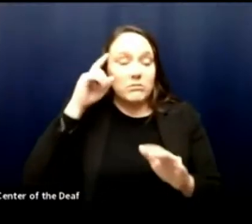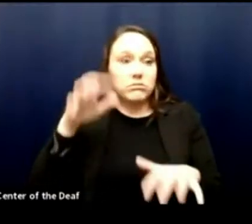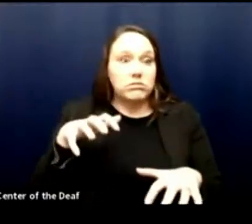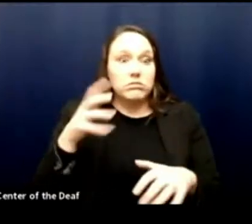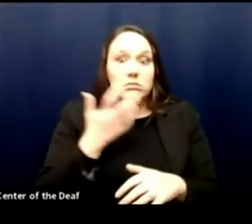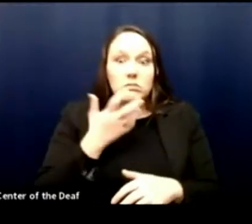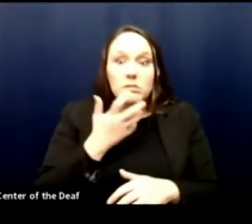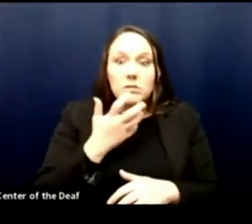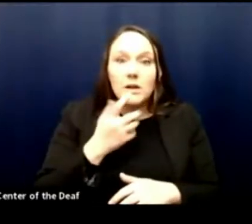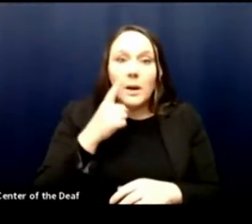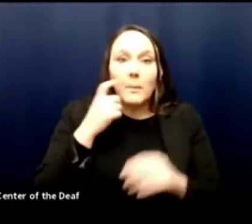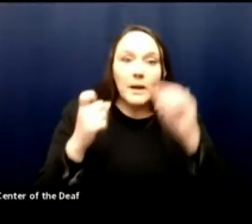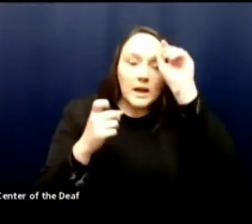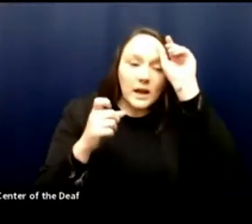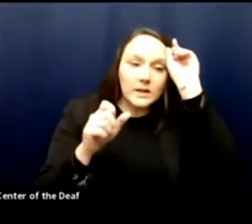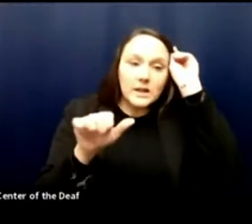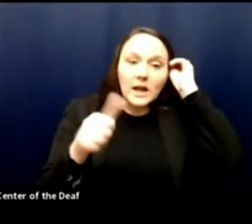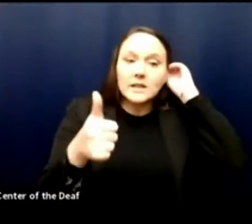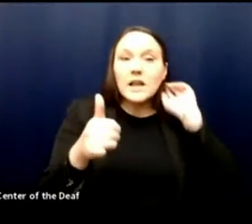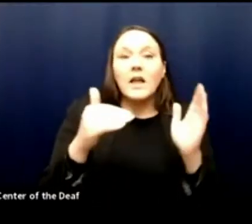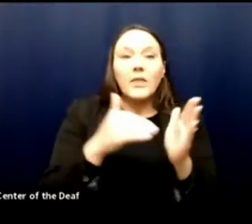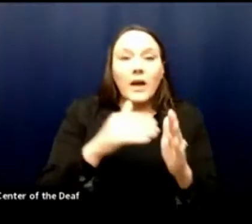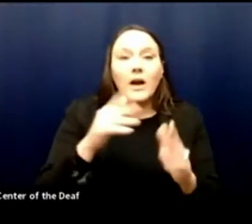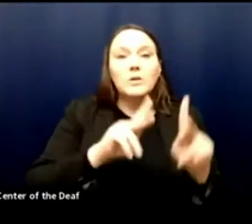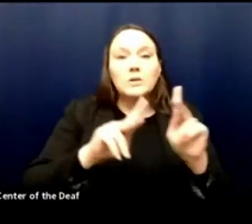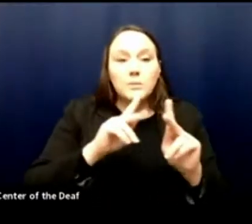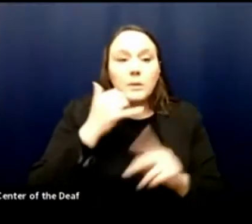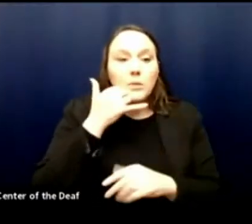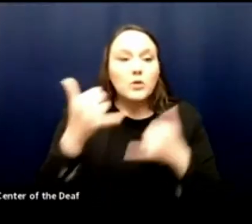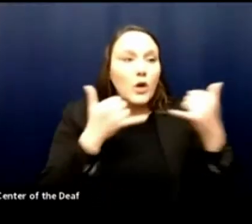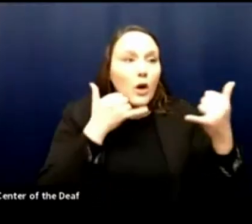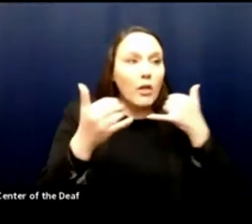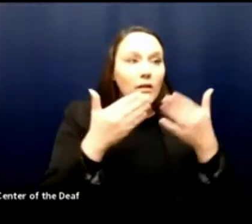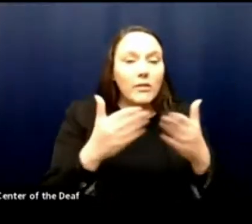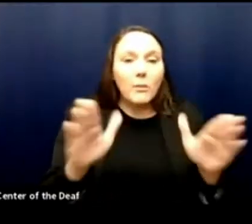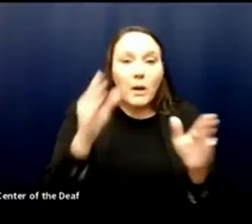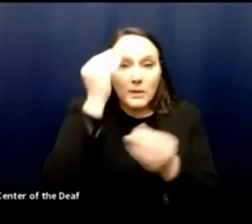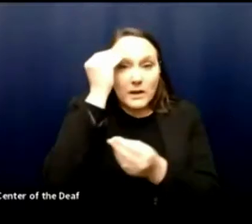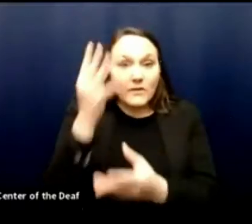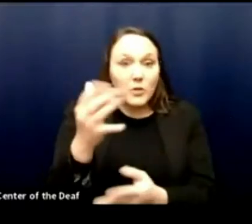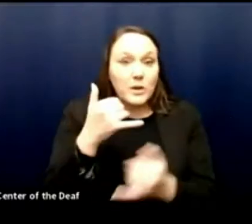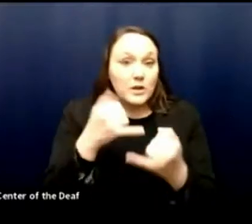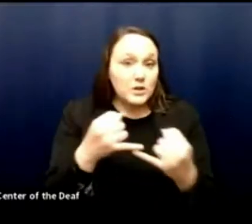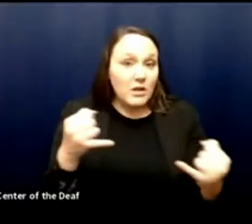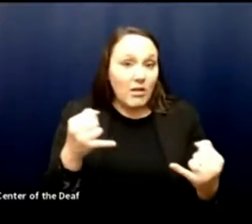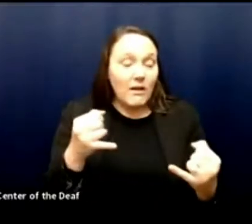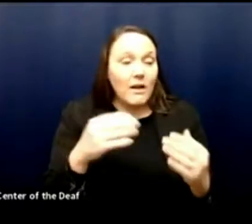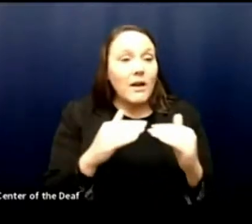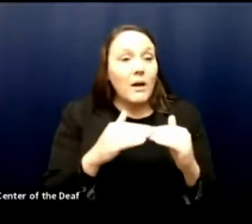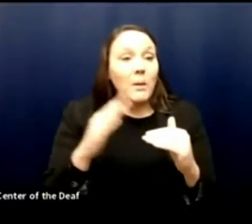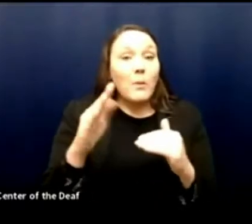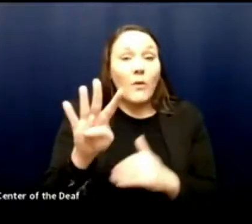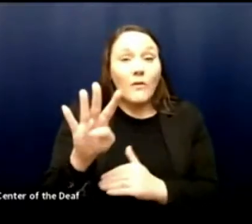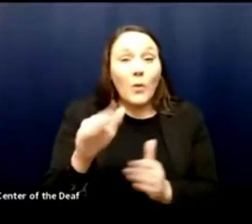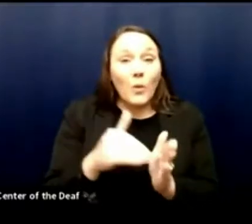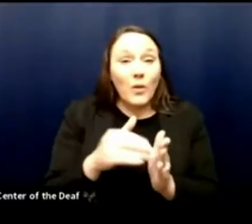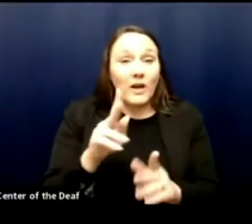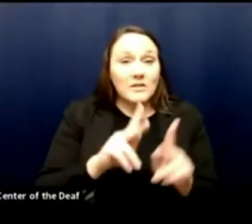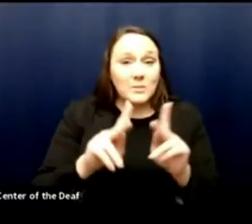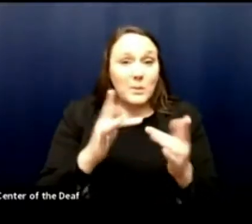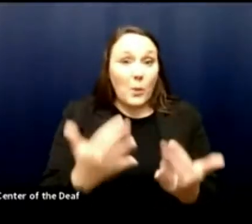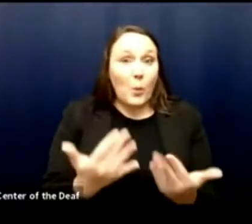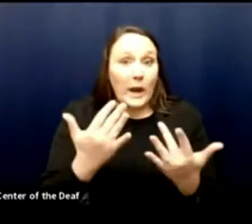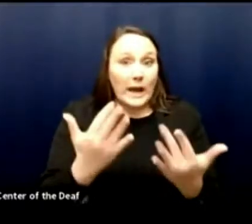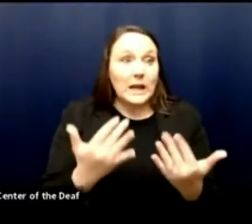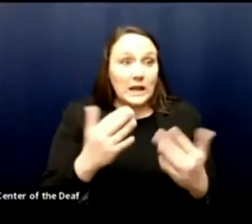because we had tens of thousands of people calling our public information line and more than 4,000 people waiting on our website for